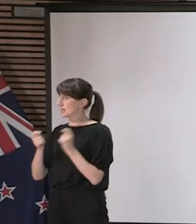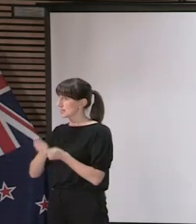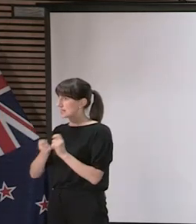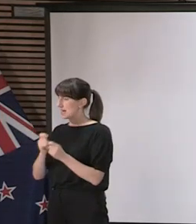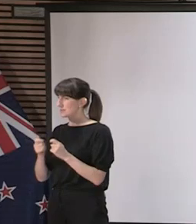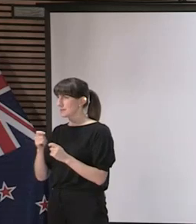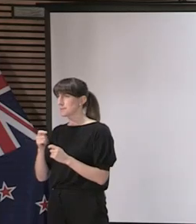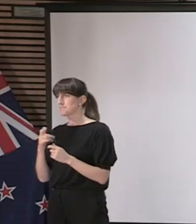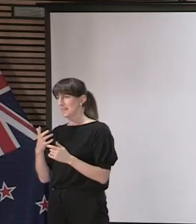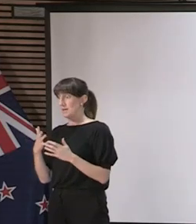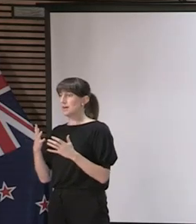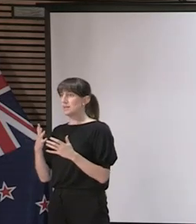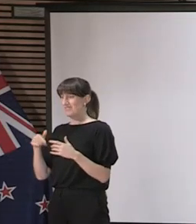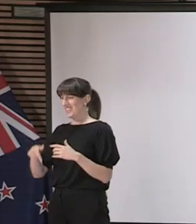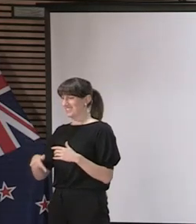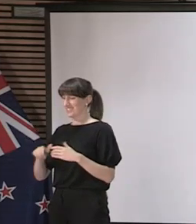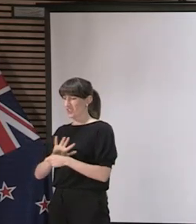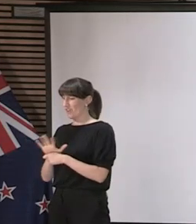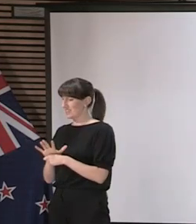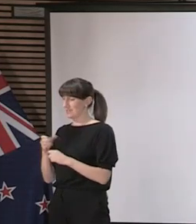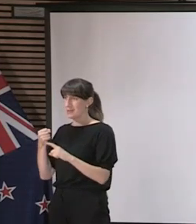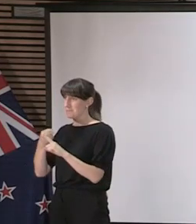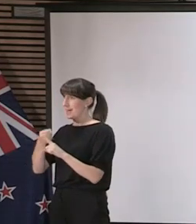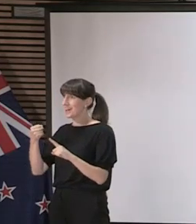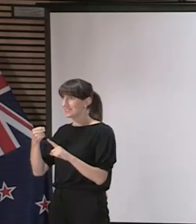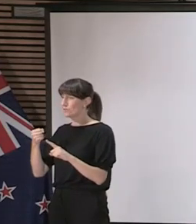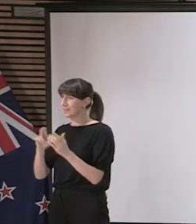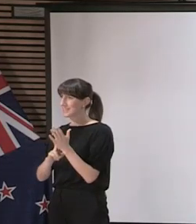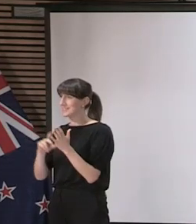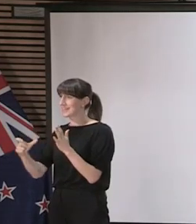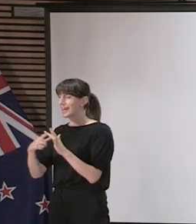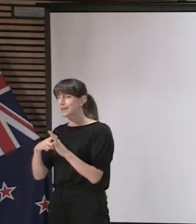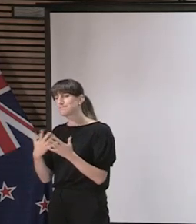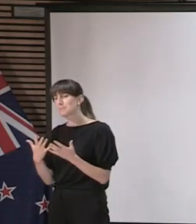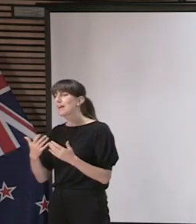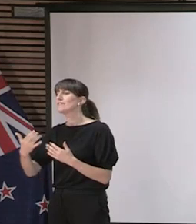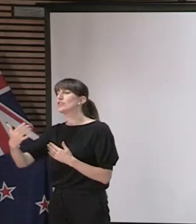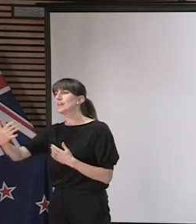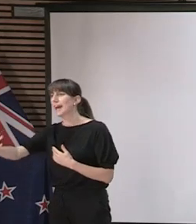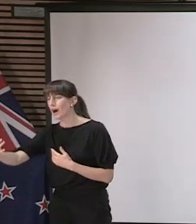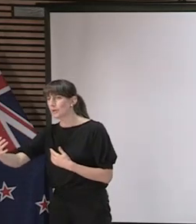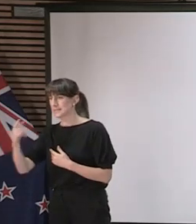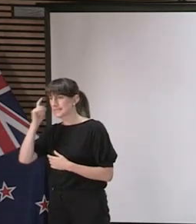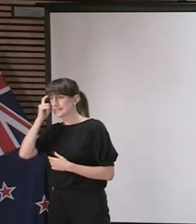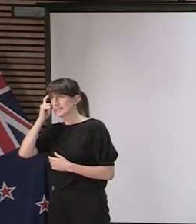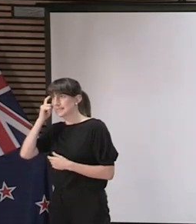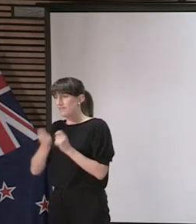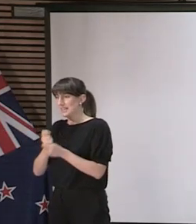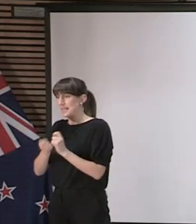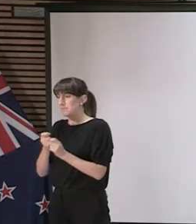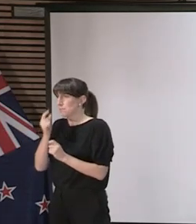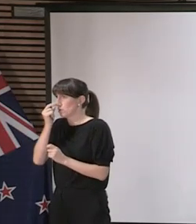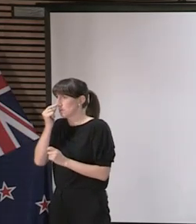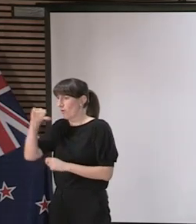at in terms of maybe a bit further down the line, the support that you can give to them so that they're either not going to fail or have to come back and repeat a